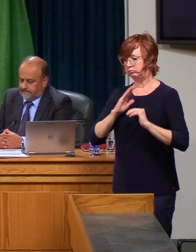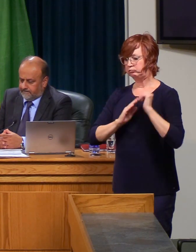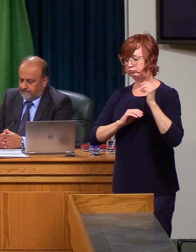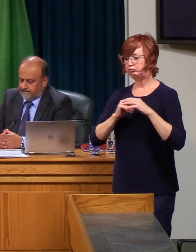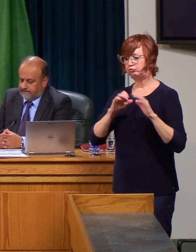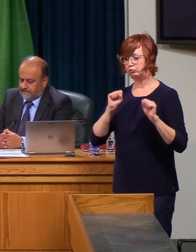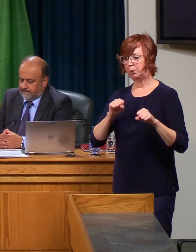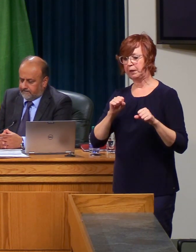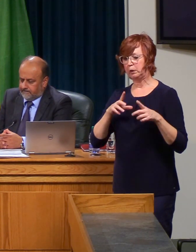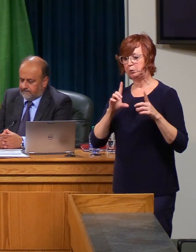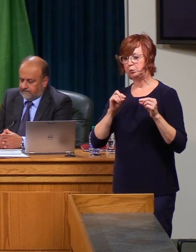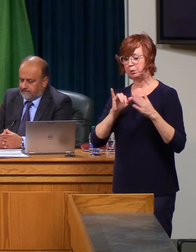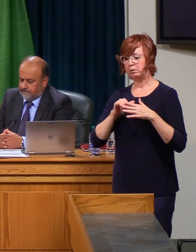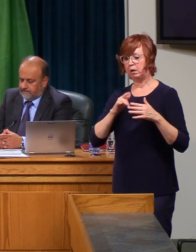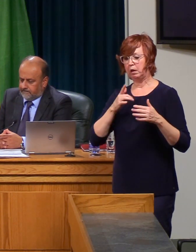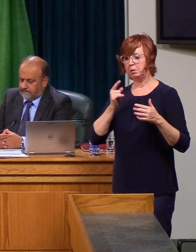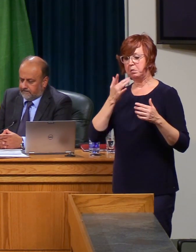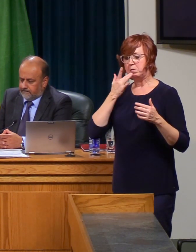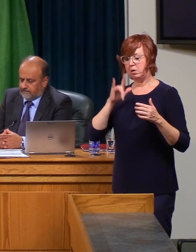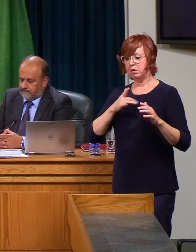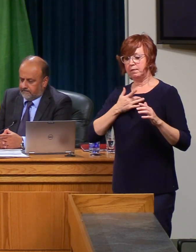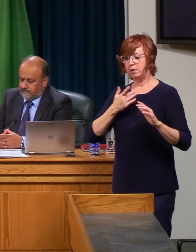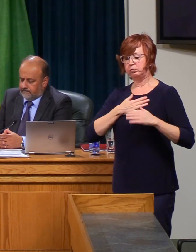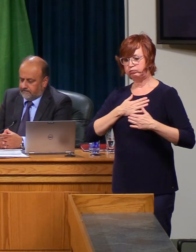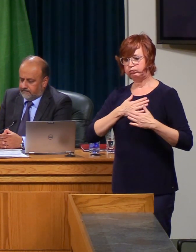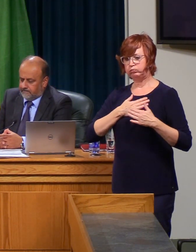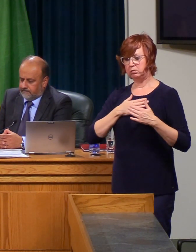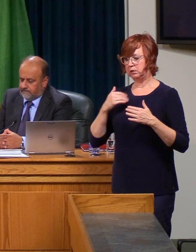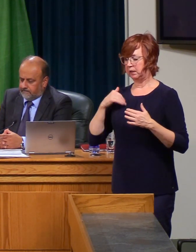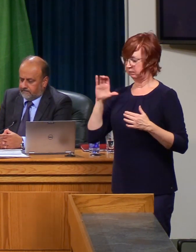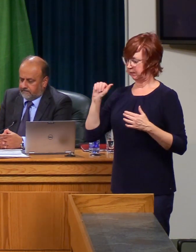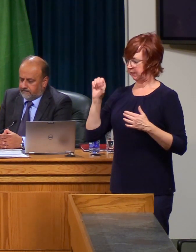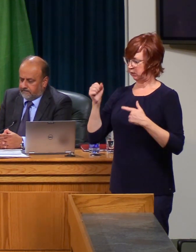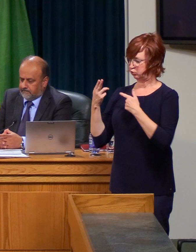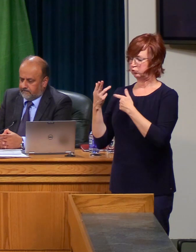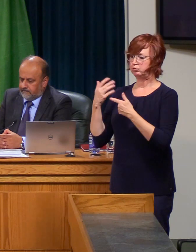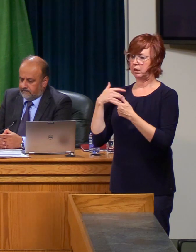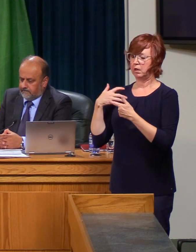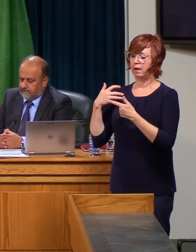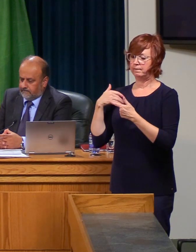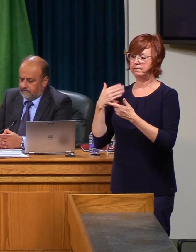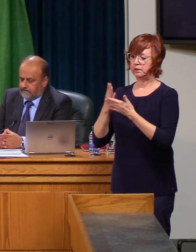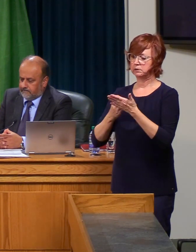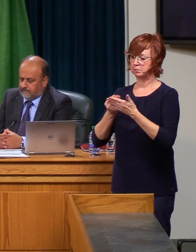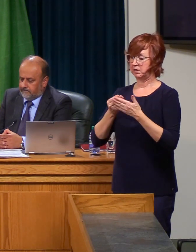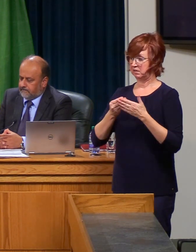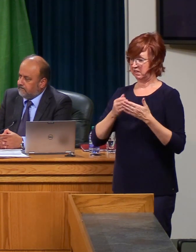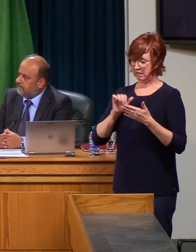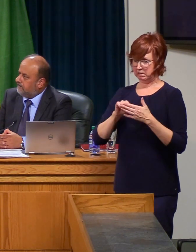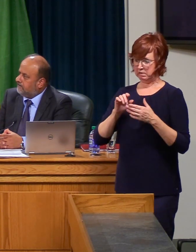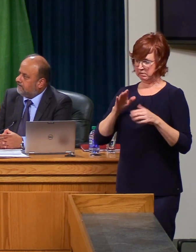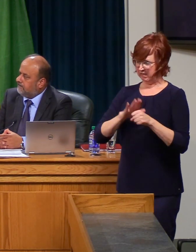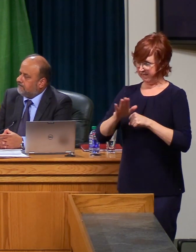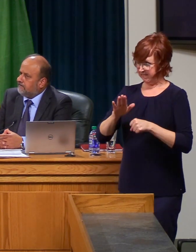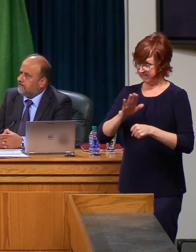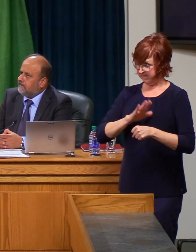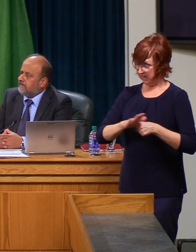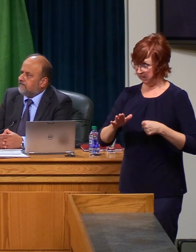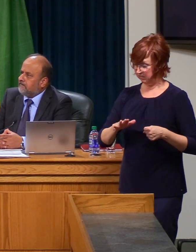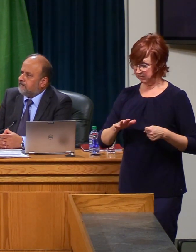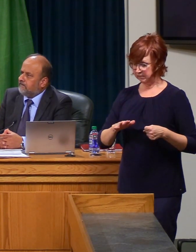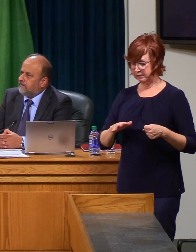do that with the cash reserves that we have on hand. Will it be enough? Will it be enough for our